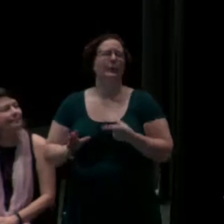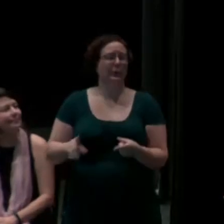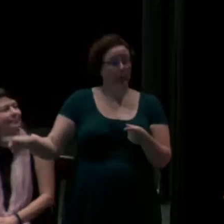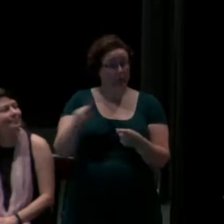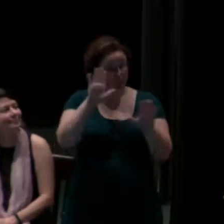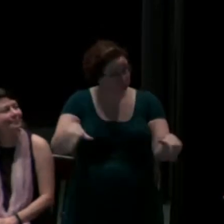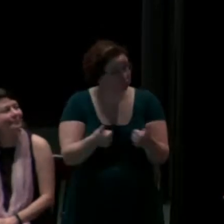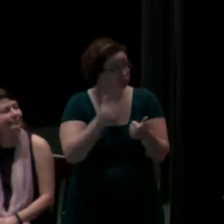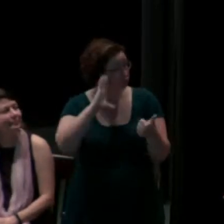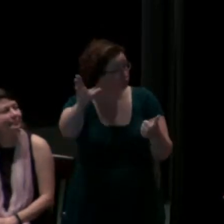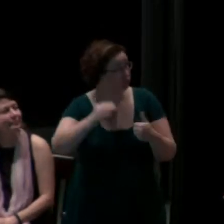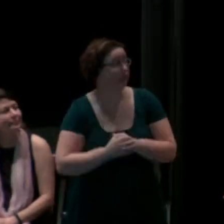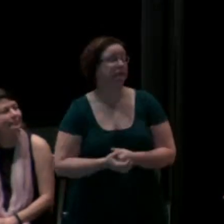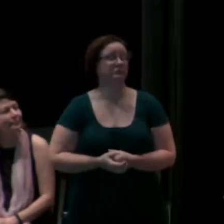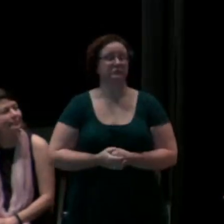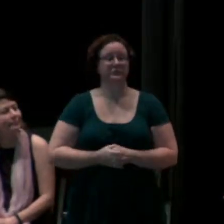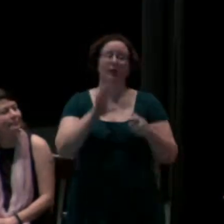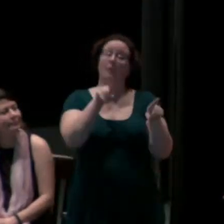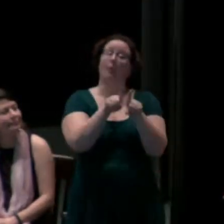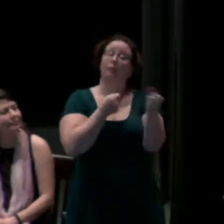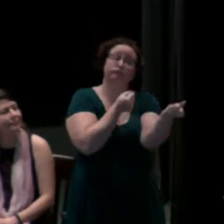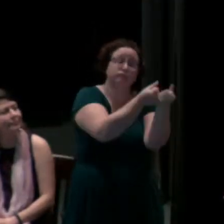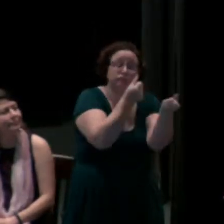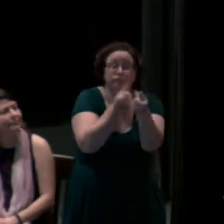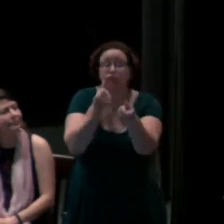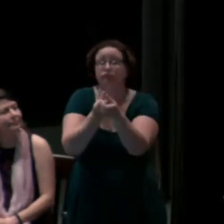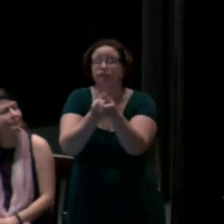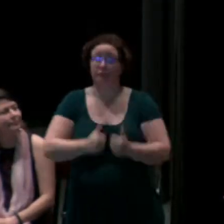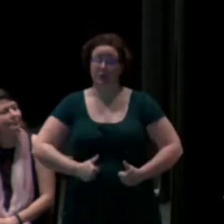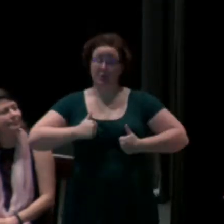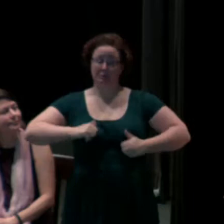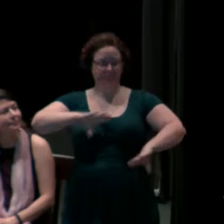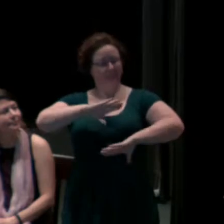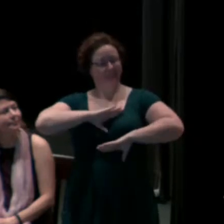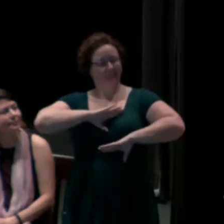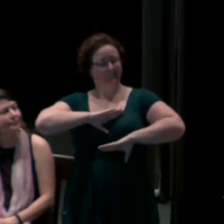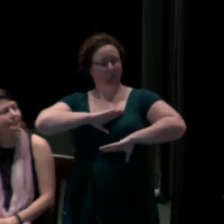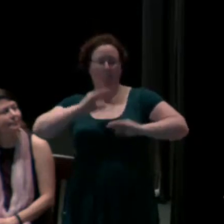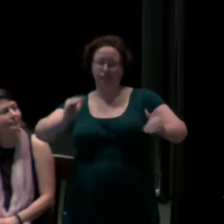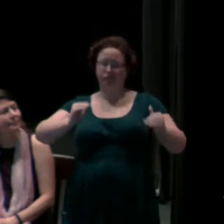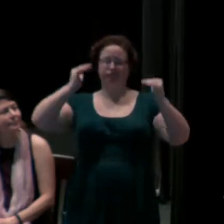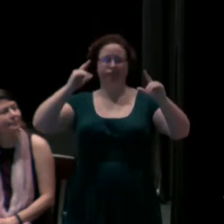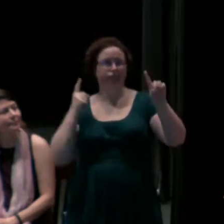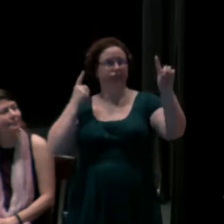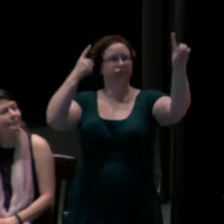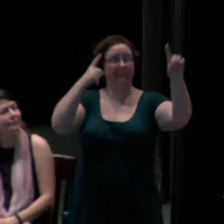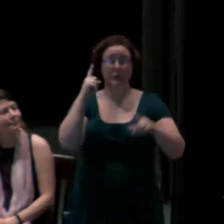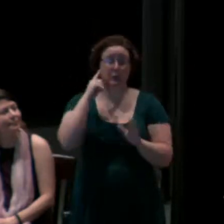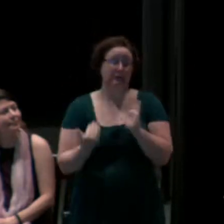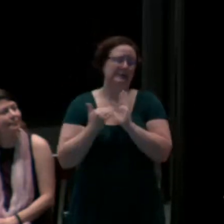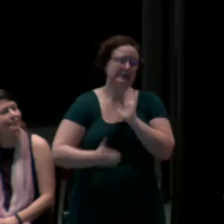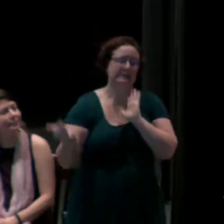be challenged and supported to live up to your highest ideals. You will hear it over and